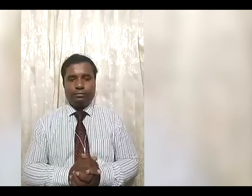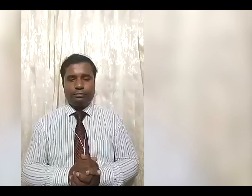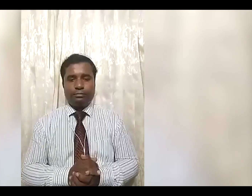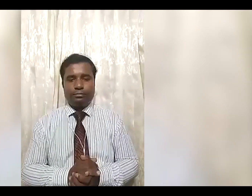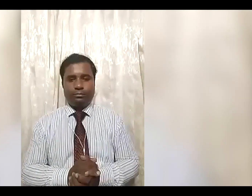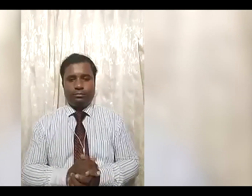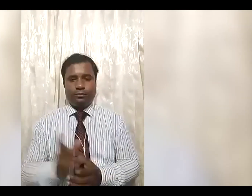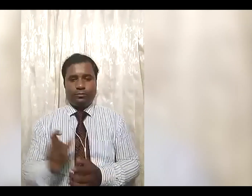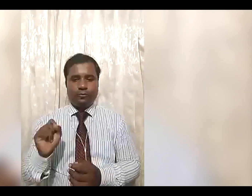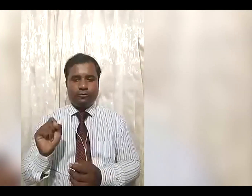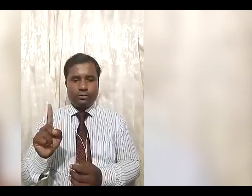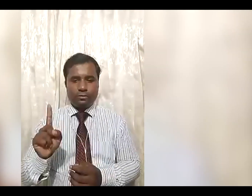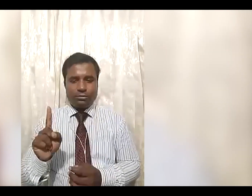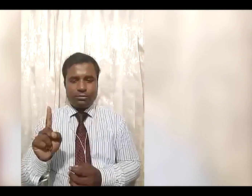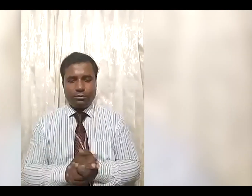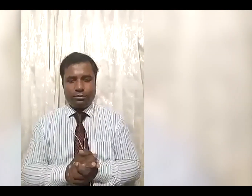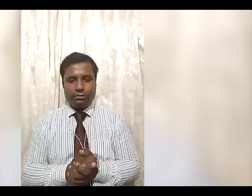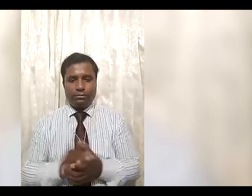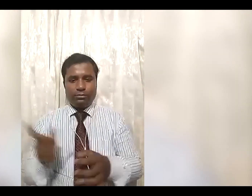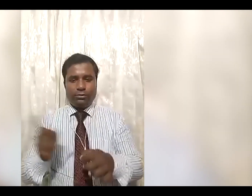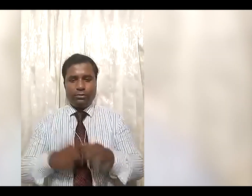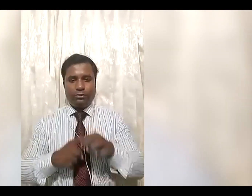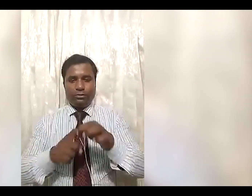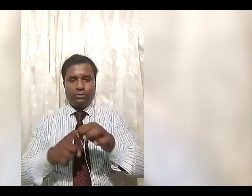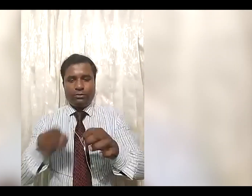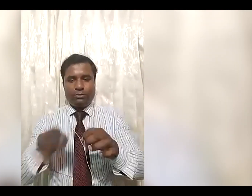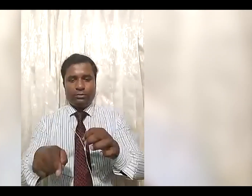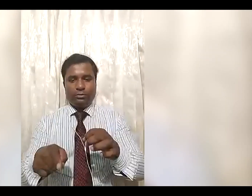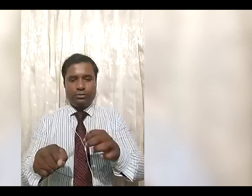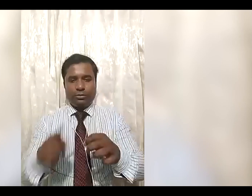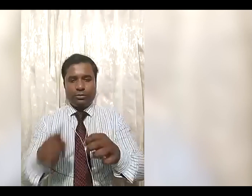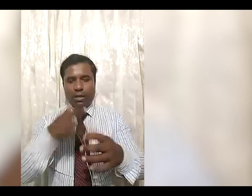First, a few questions related to the United States.